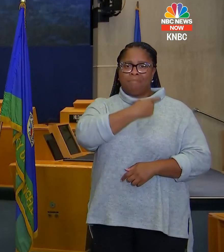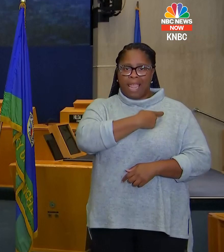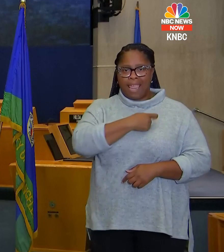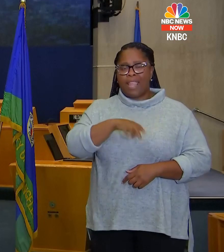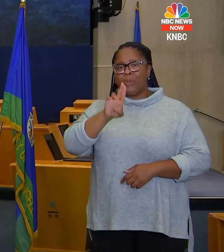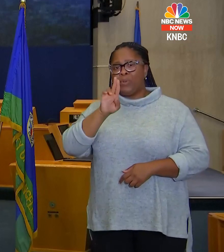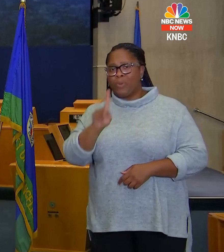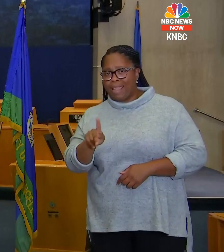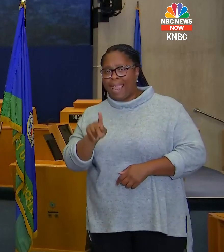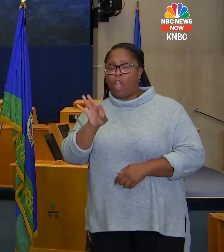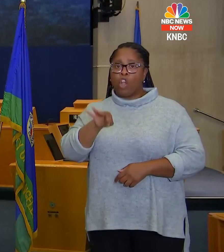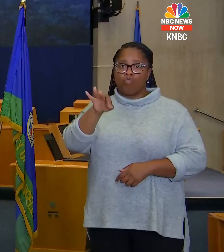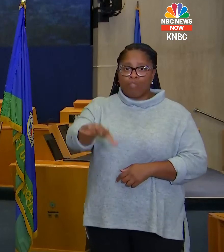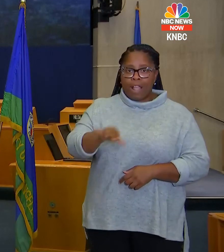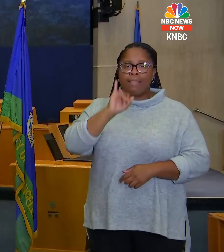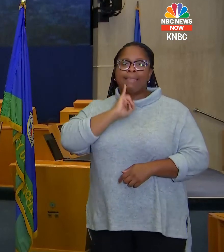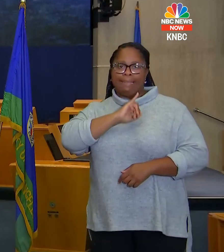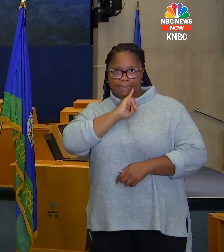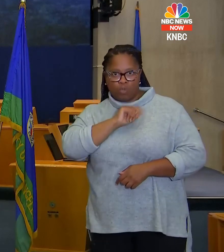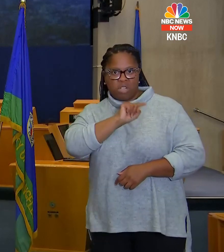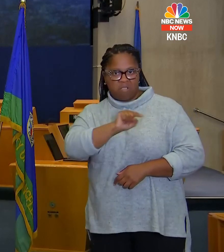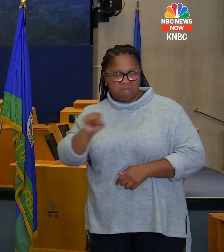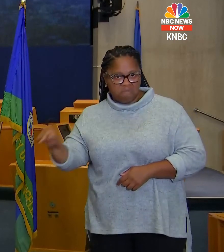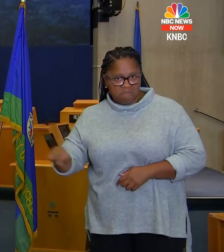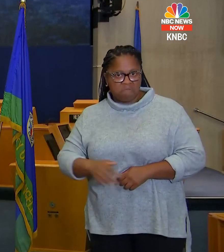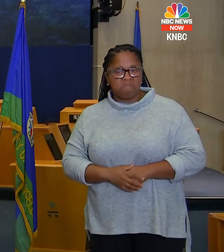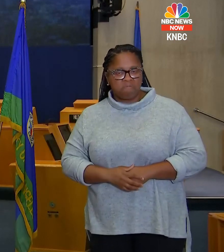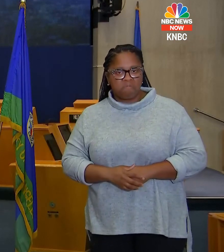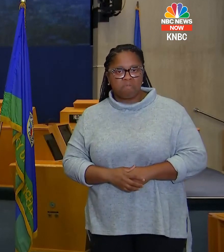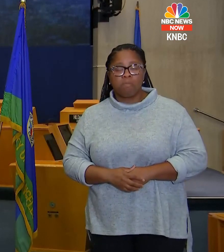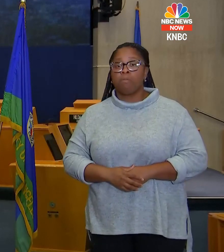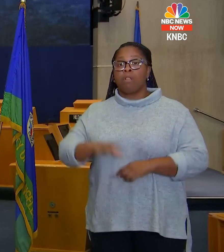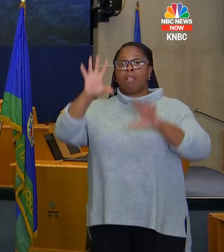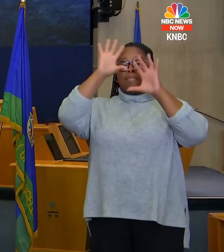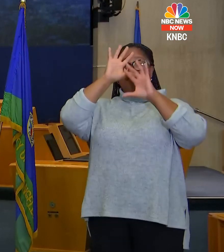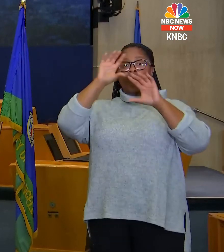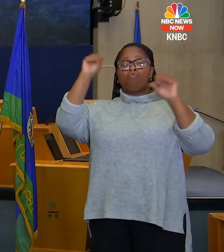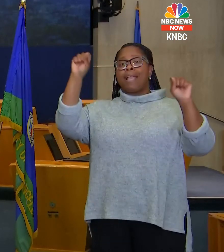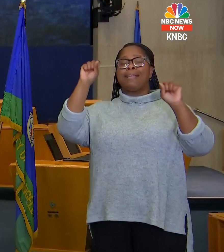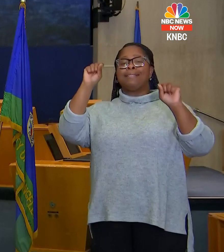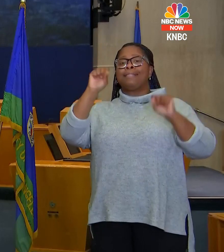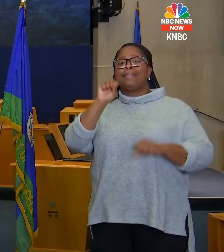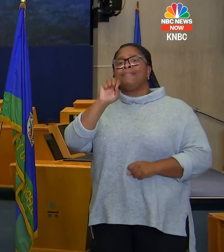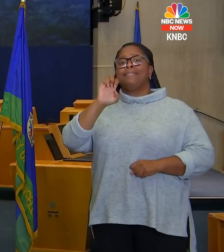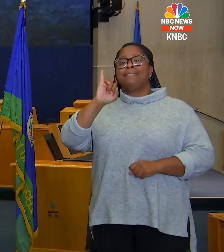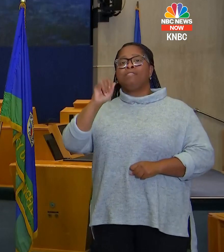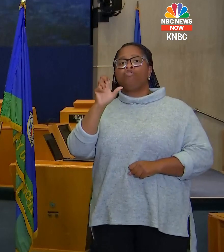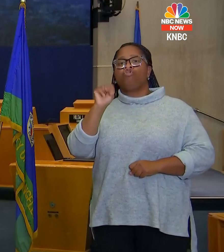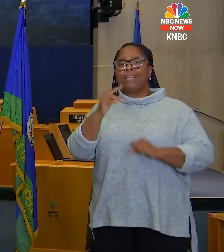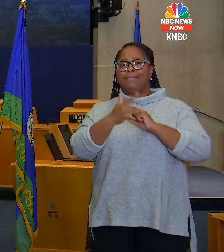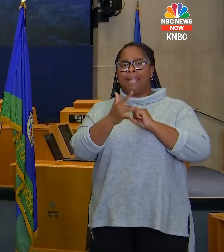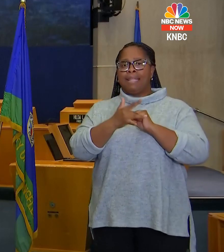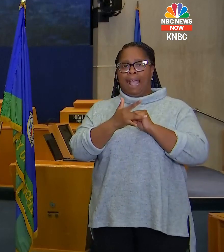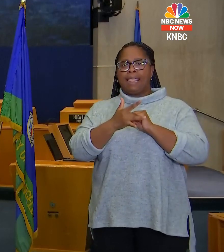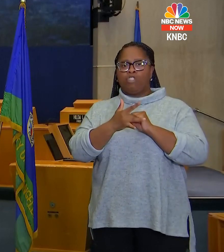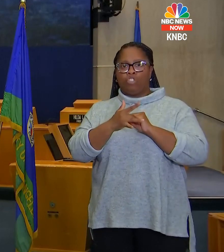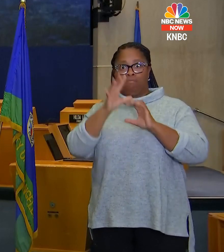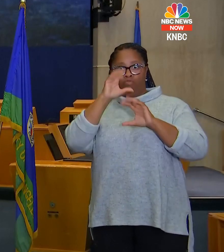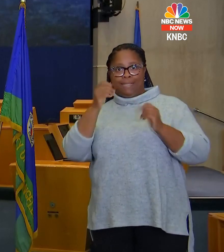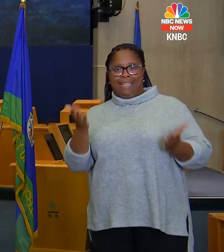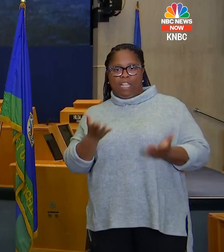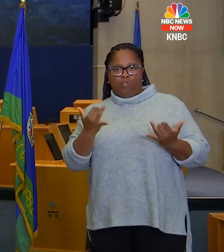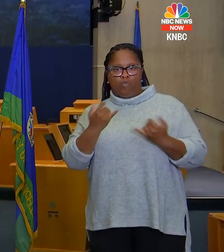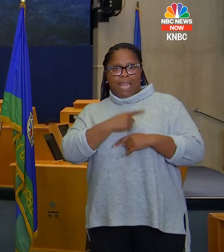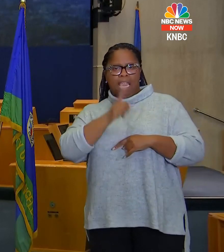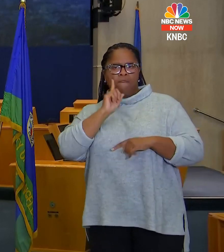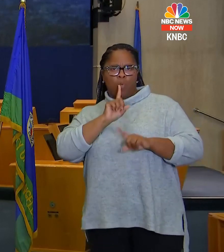UK, Australia, and Israel. And we have the president of Seegene Technologies U.S. operations here today to answer any